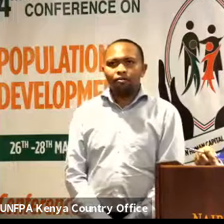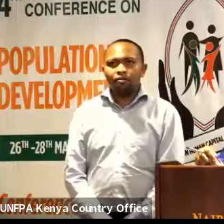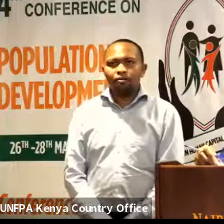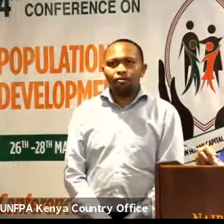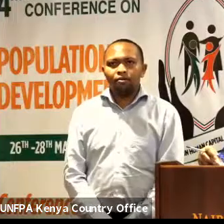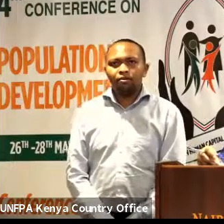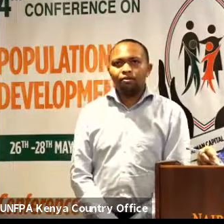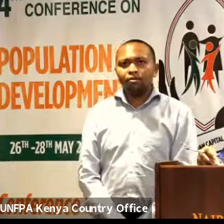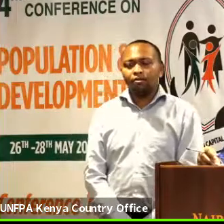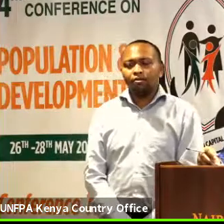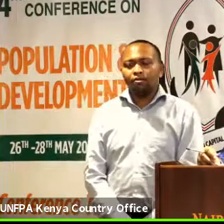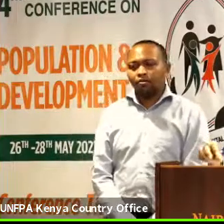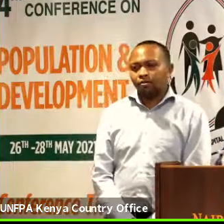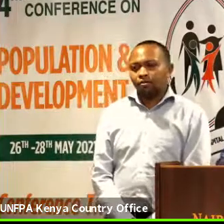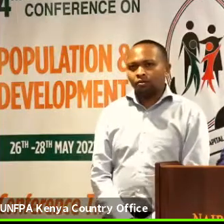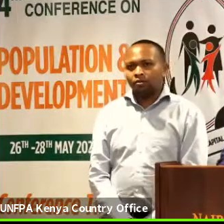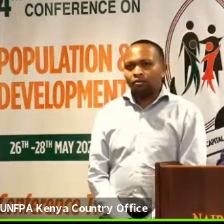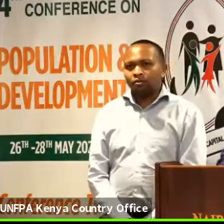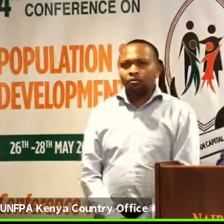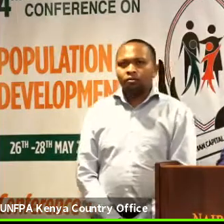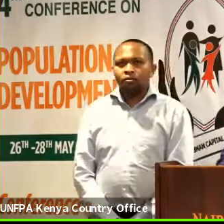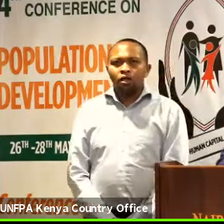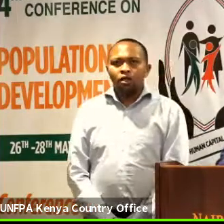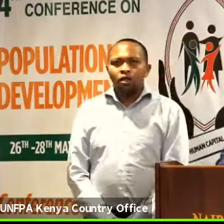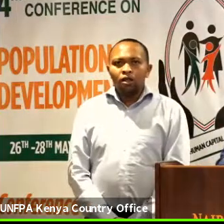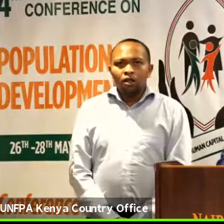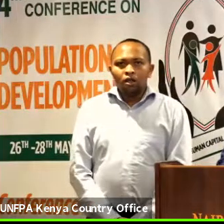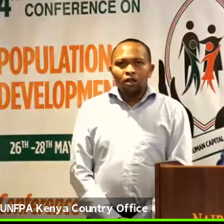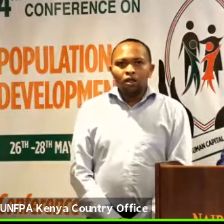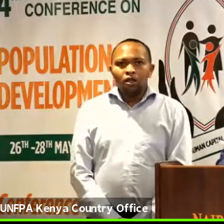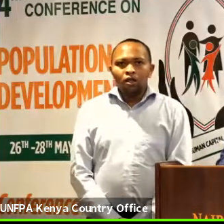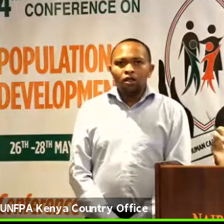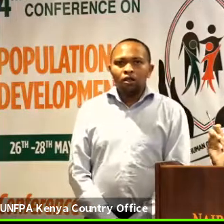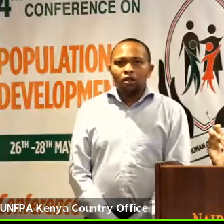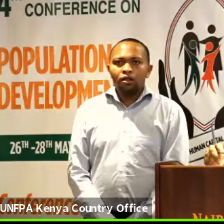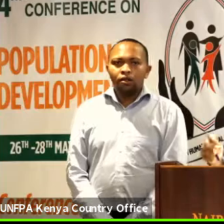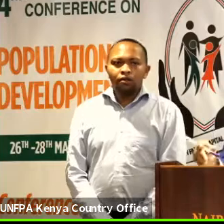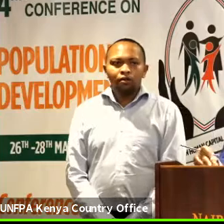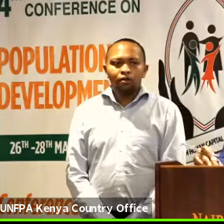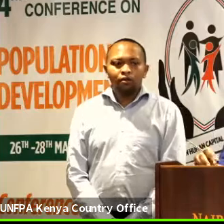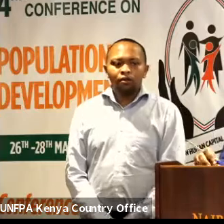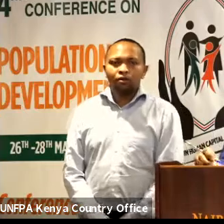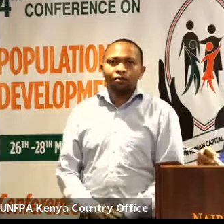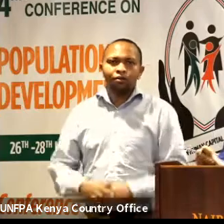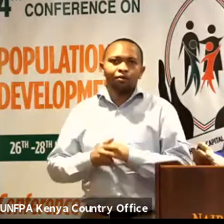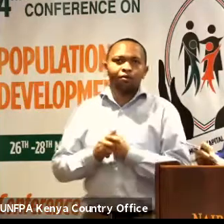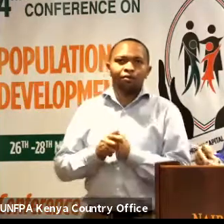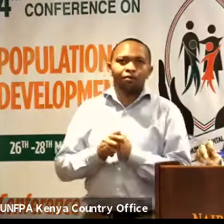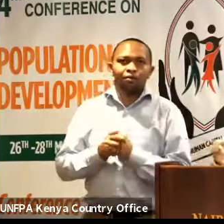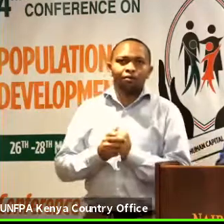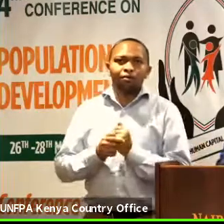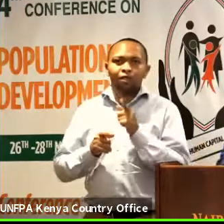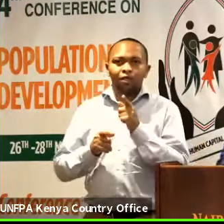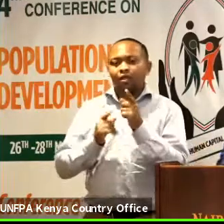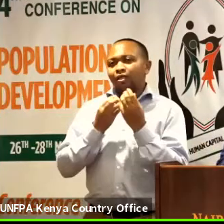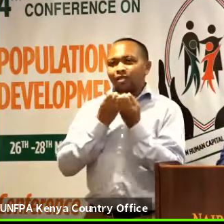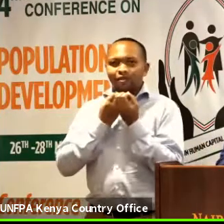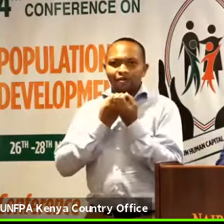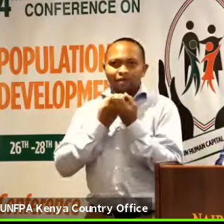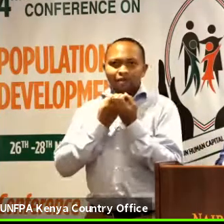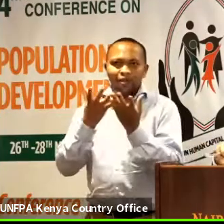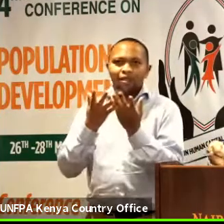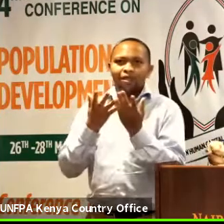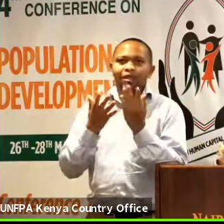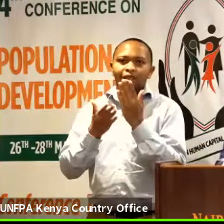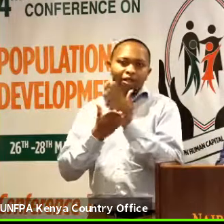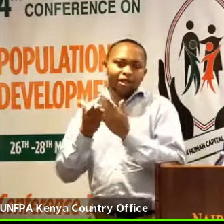you. You're leaving, Doctor. You wanted just to say something before you leave. Huh? I wanted you to say at least something before you leave for the rest who are joining